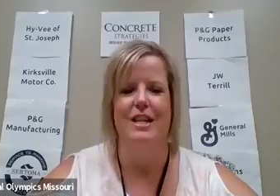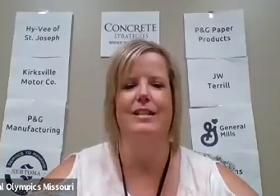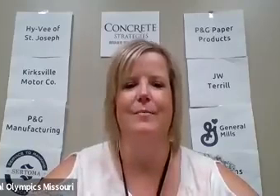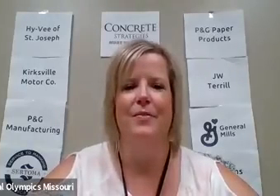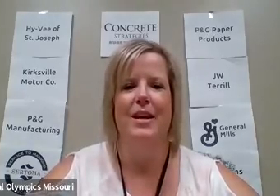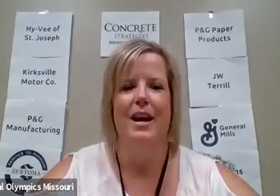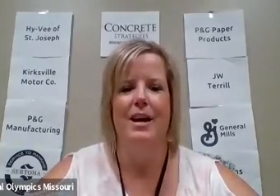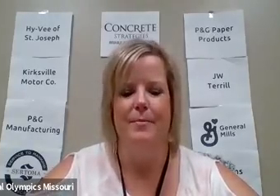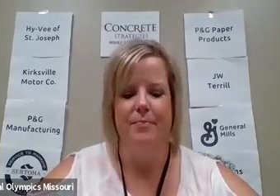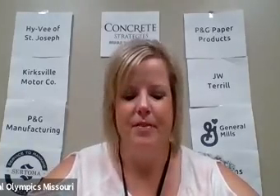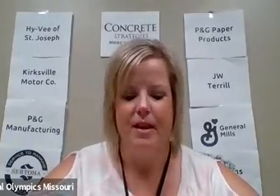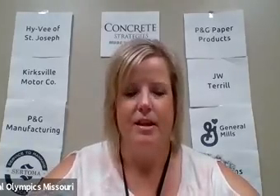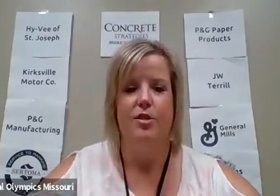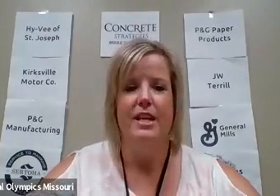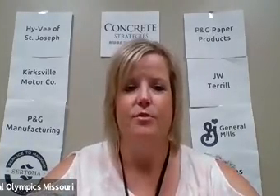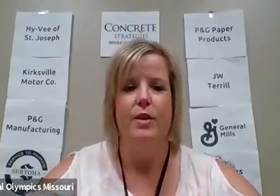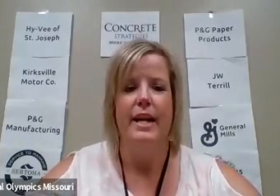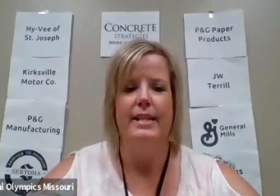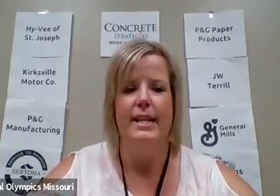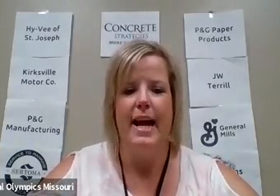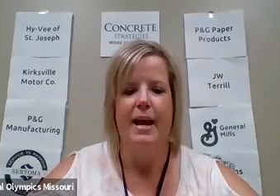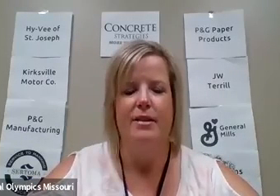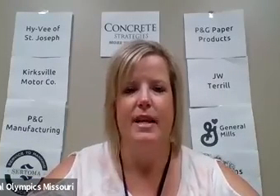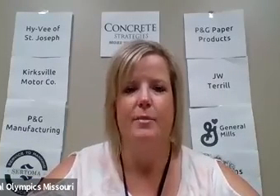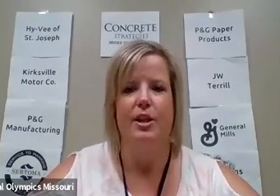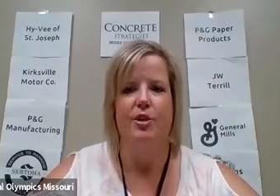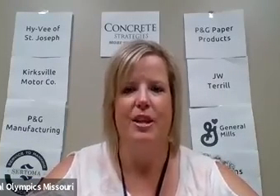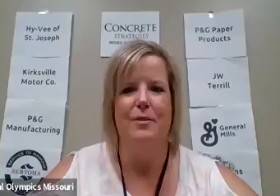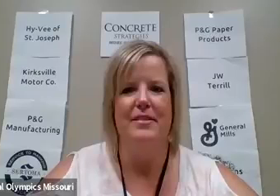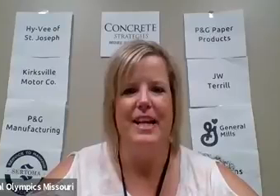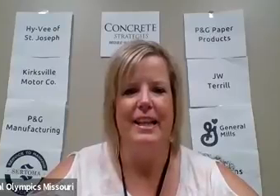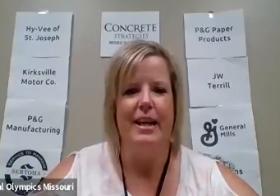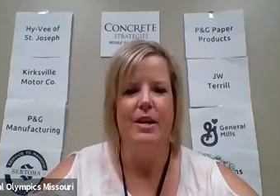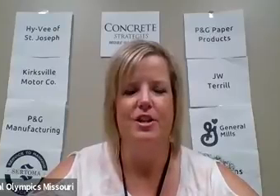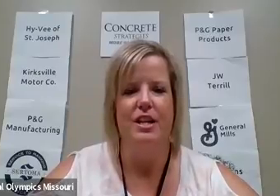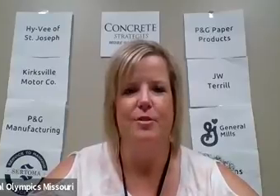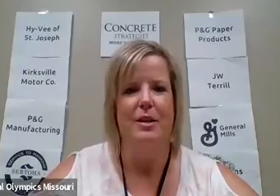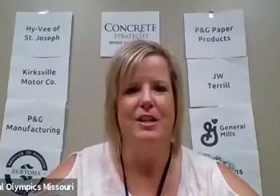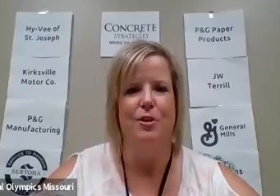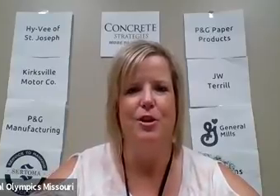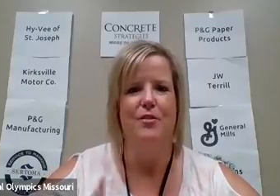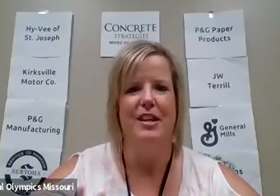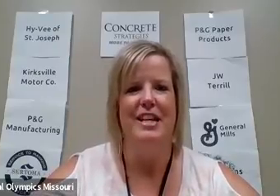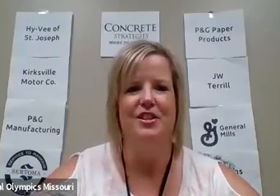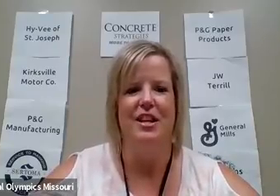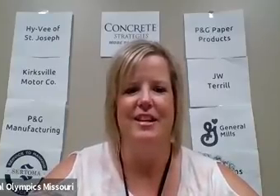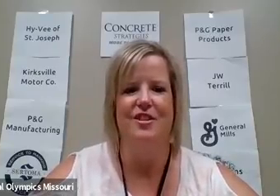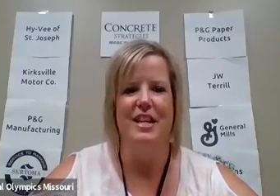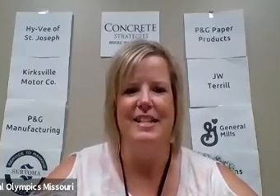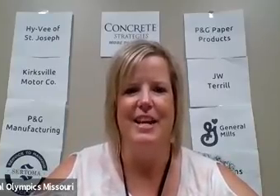Strategies. So thanks for joining us today. Today we're going to learn a little bit of sign language, and so I'm going to turn it over to Lish, and she can take it